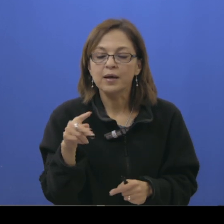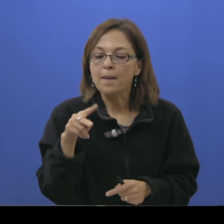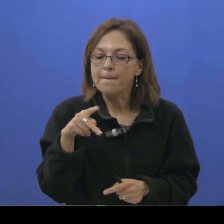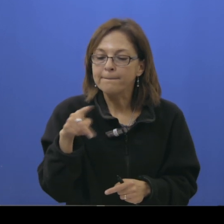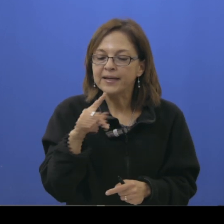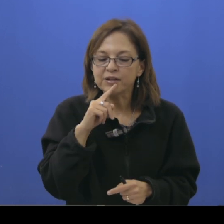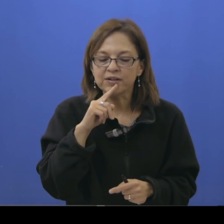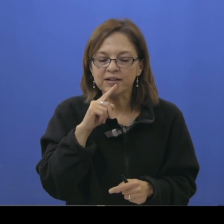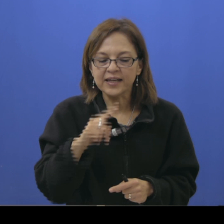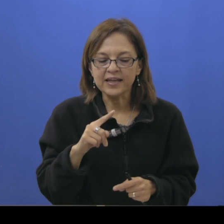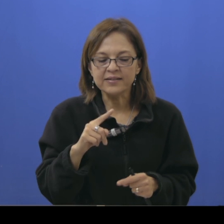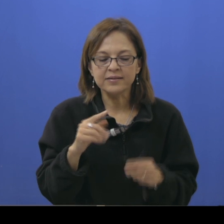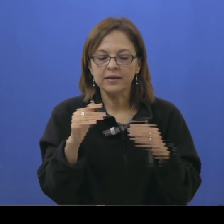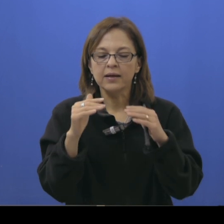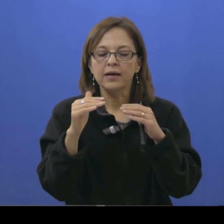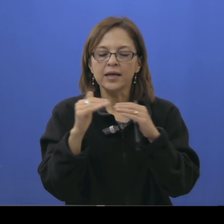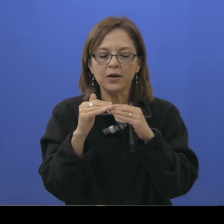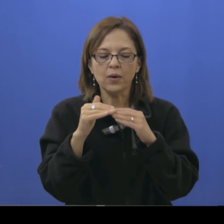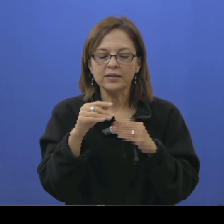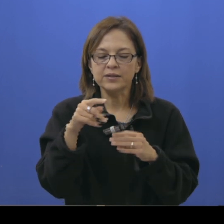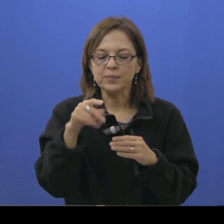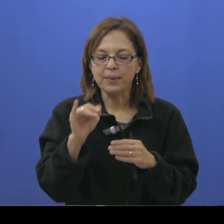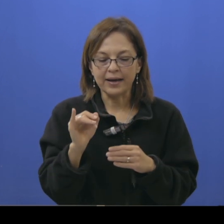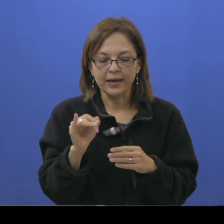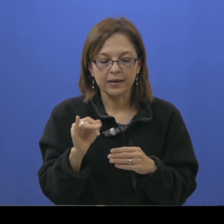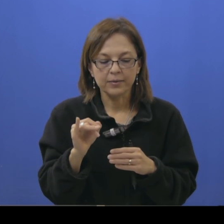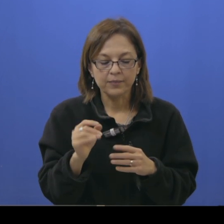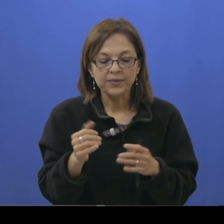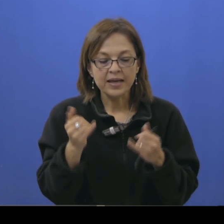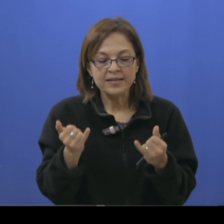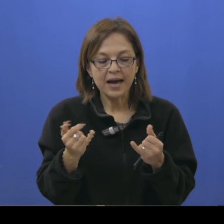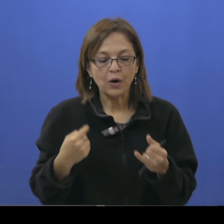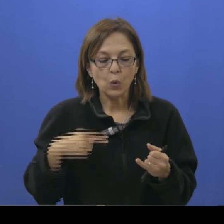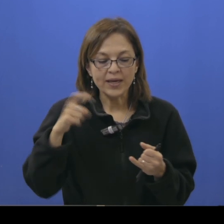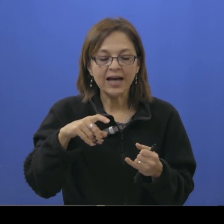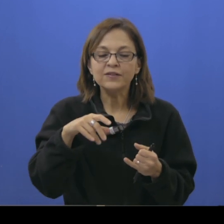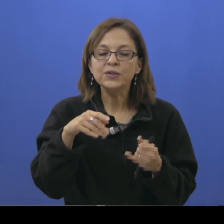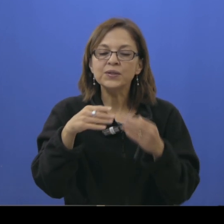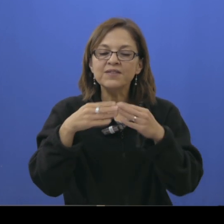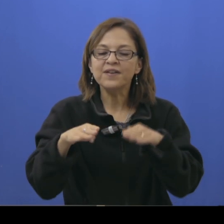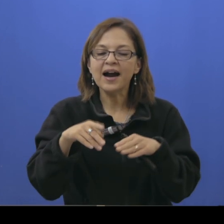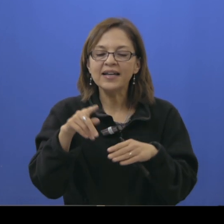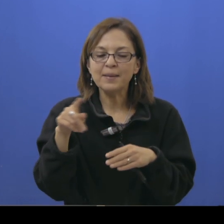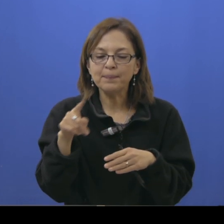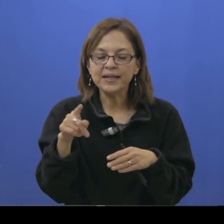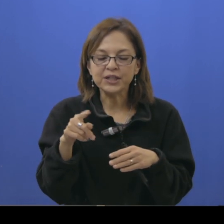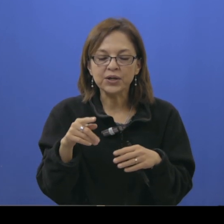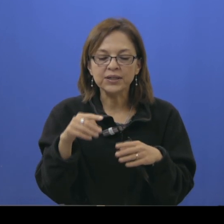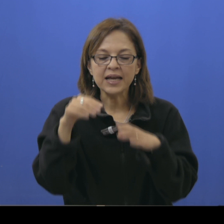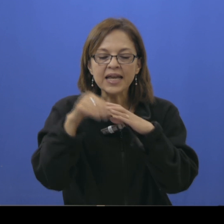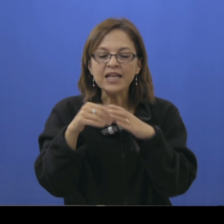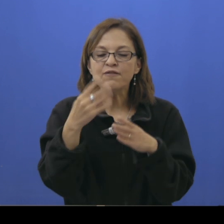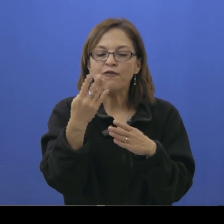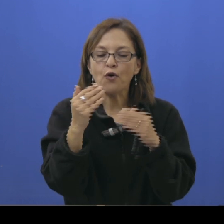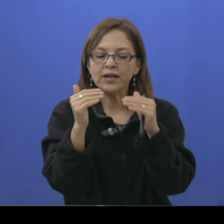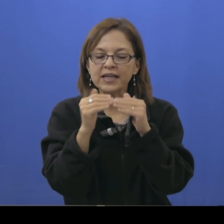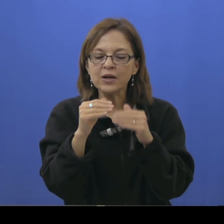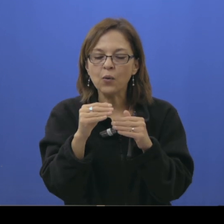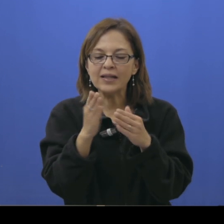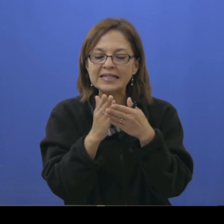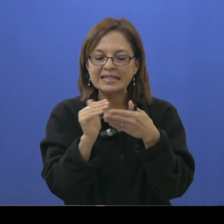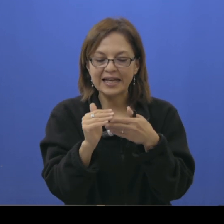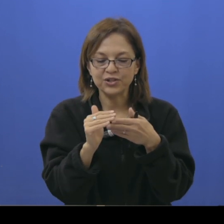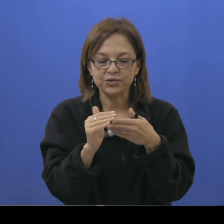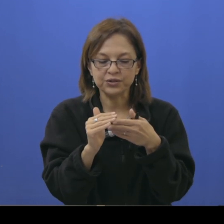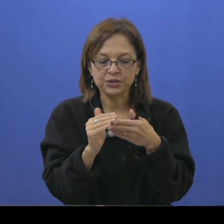Means period is equal to pi. Now, we have to divide the period in 4